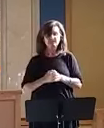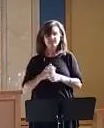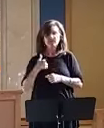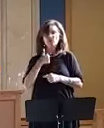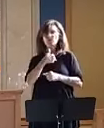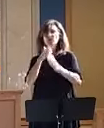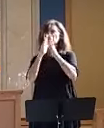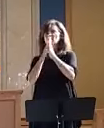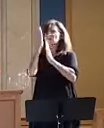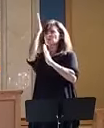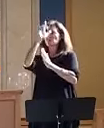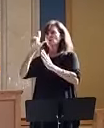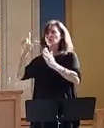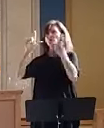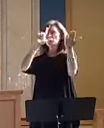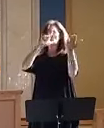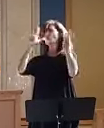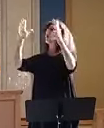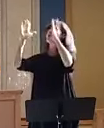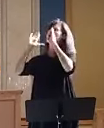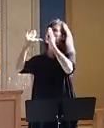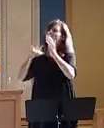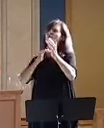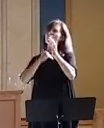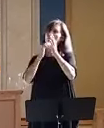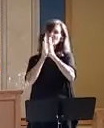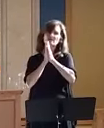We pray to the Lord. Lord, hear our prayer.